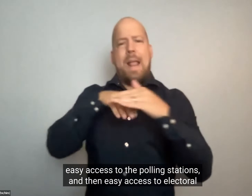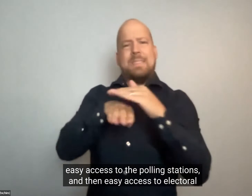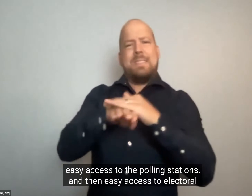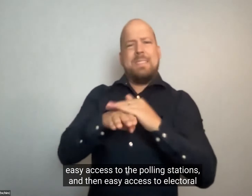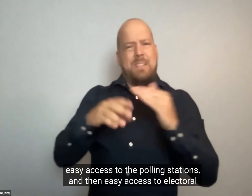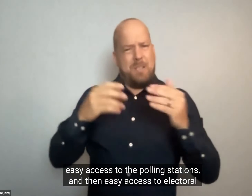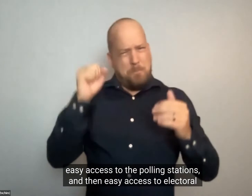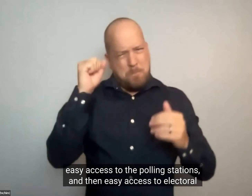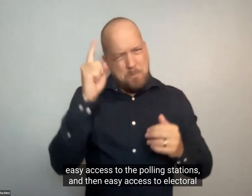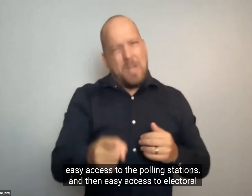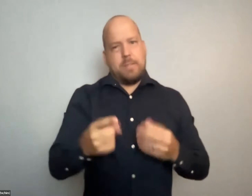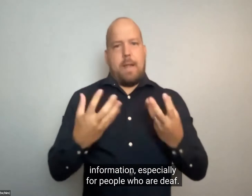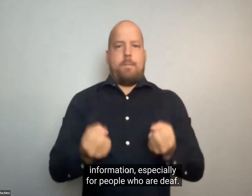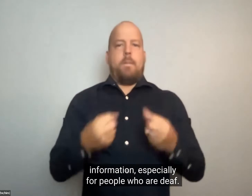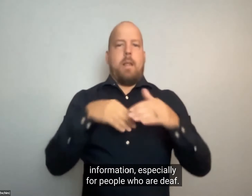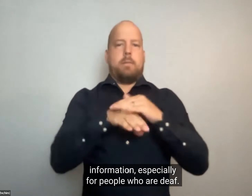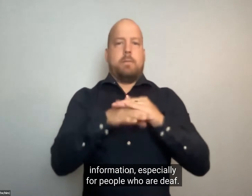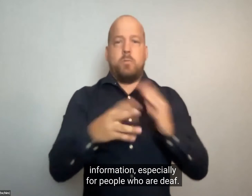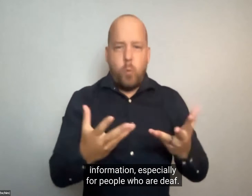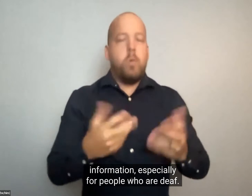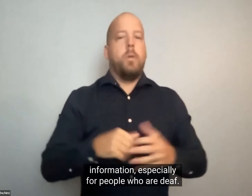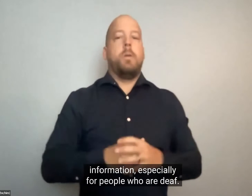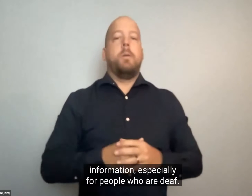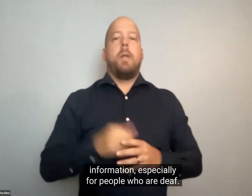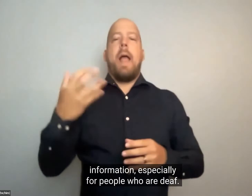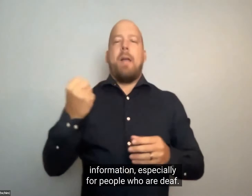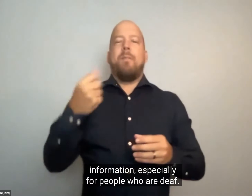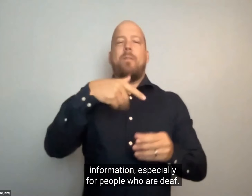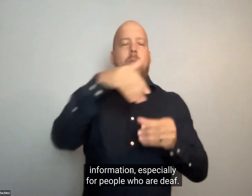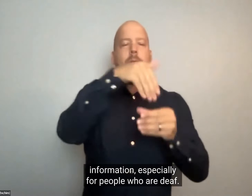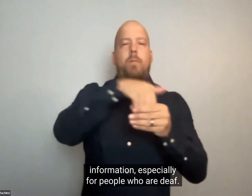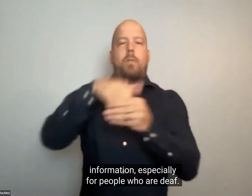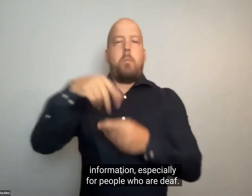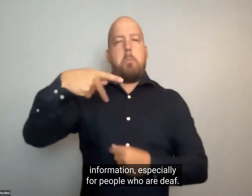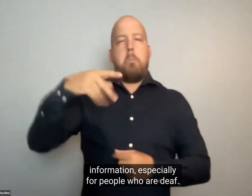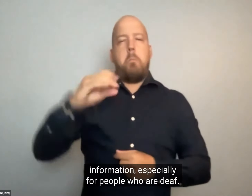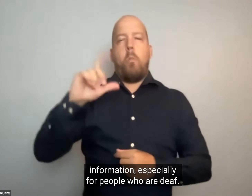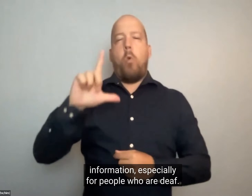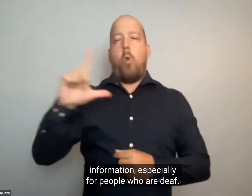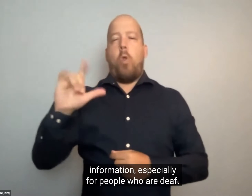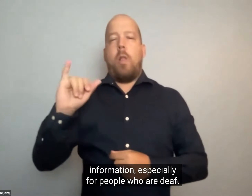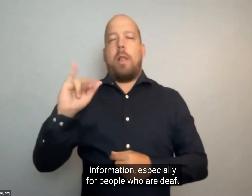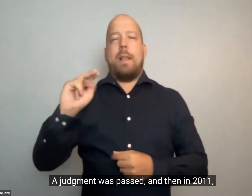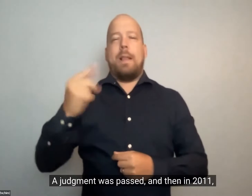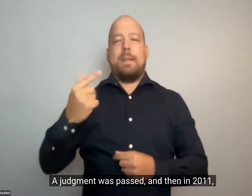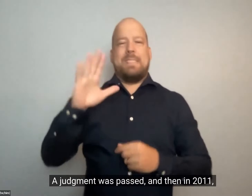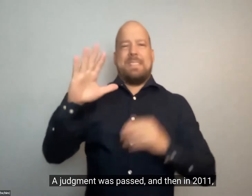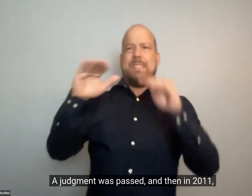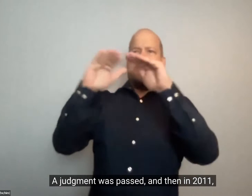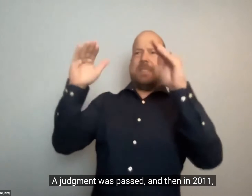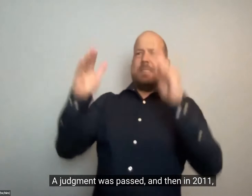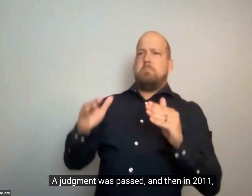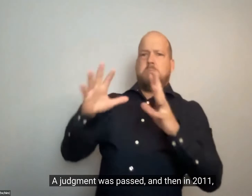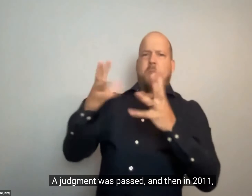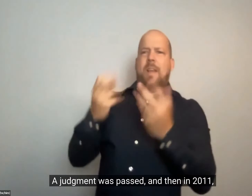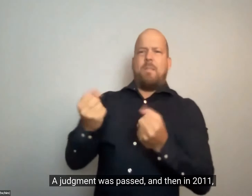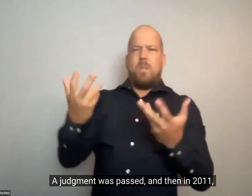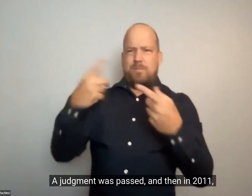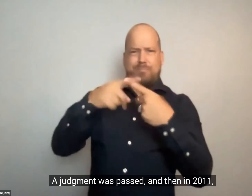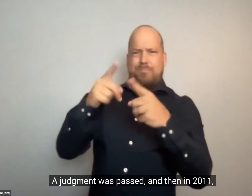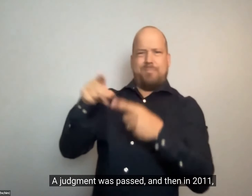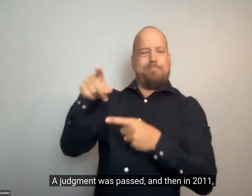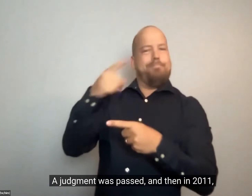access to electoral information, especially for people who are deaf. A judgment was